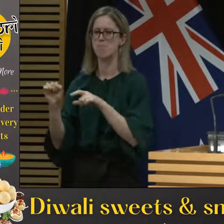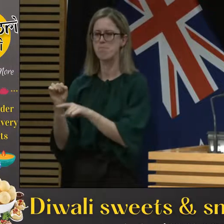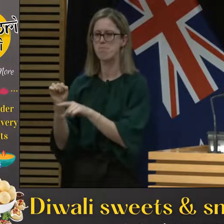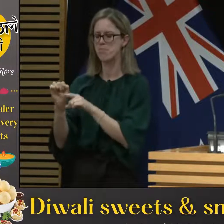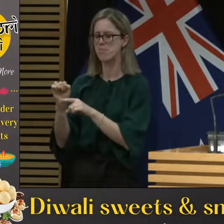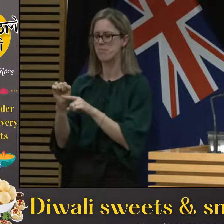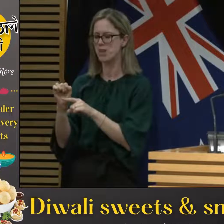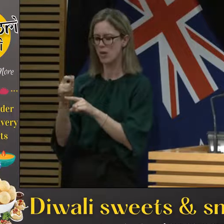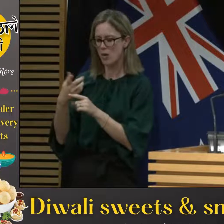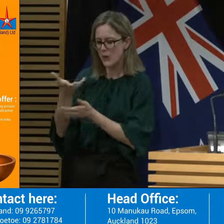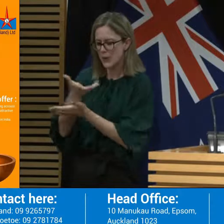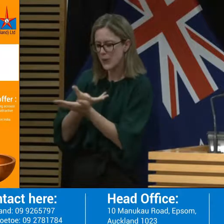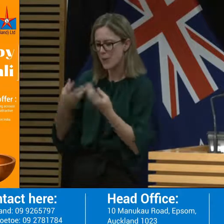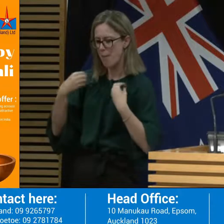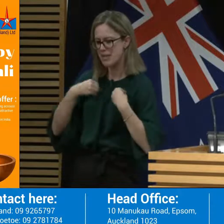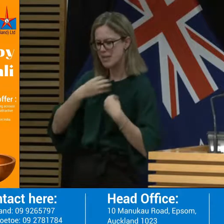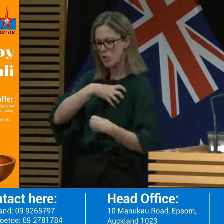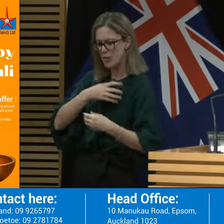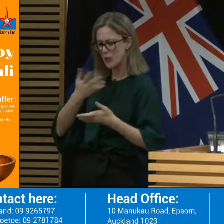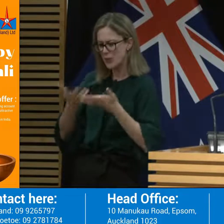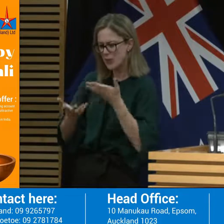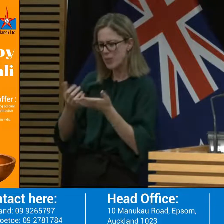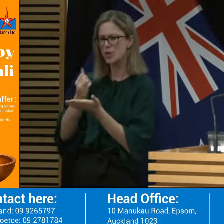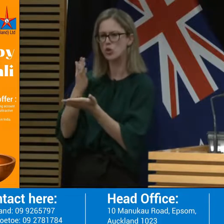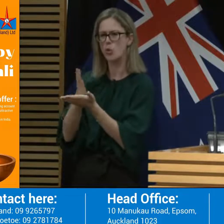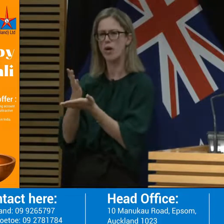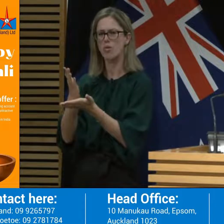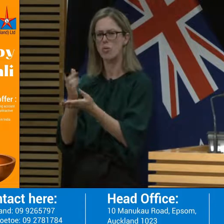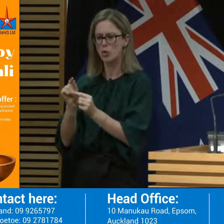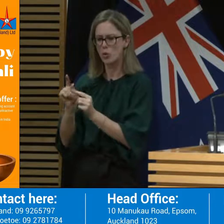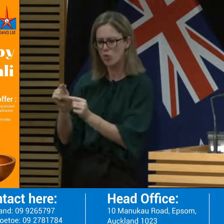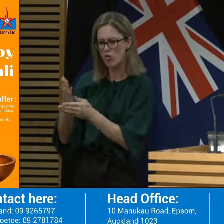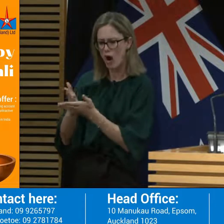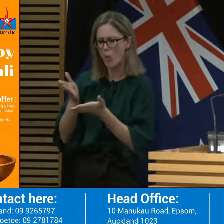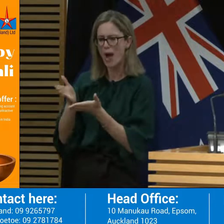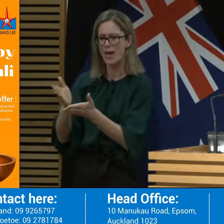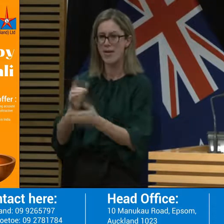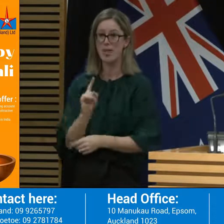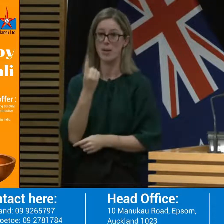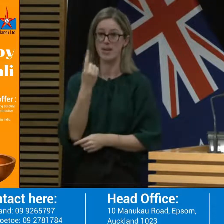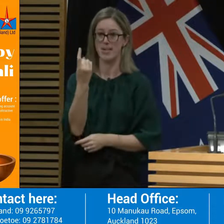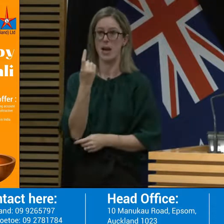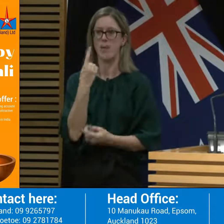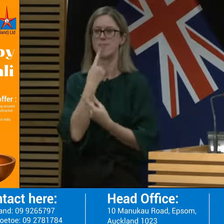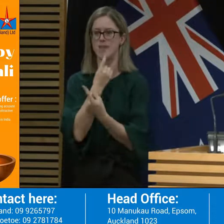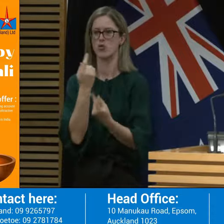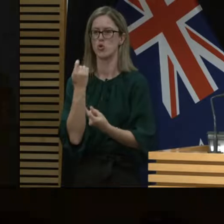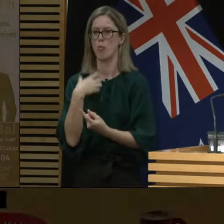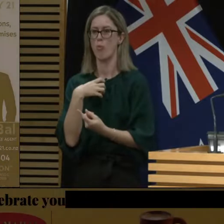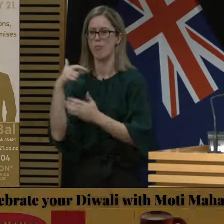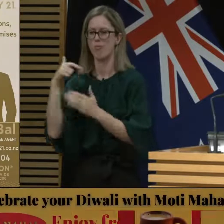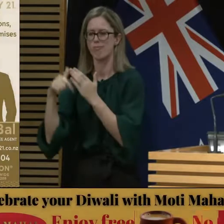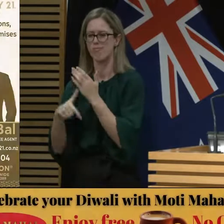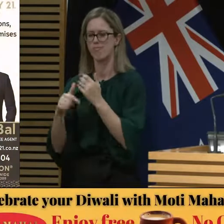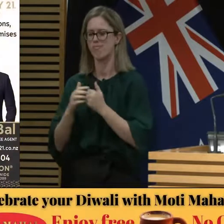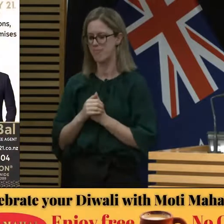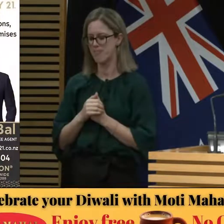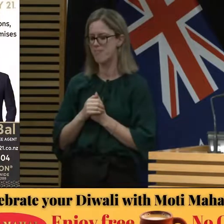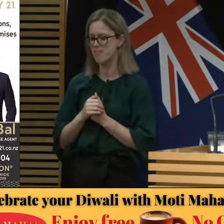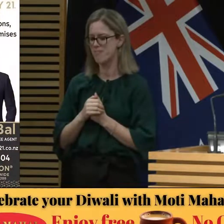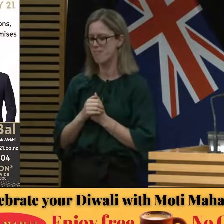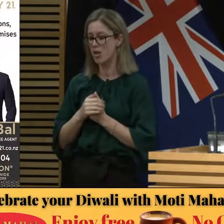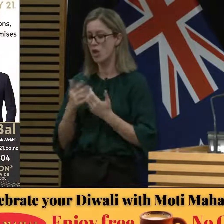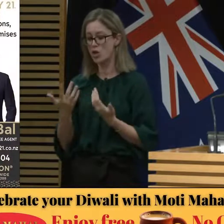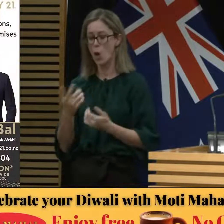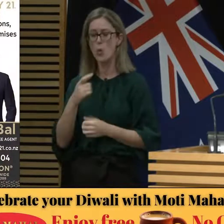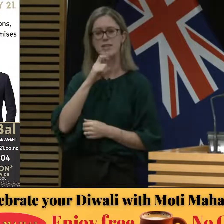through the detail with businesses and unions to ensure we get the balance right, and Minister Wood will have more to say on that shortly. This requirement means